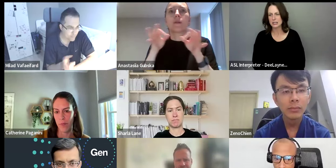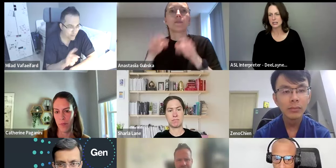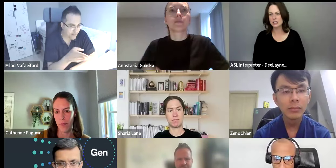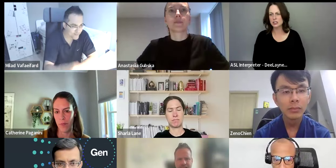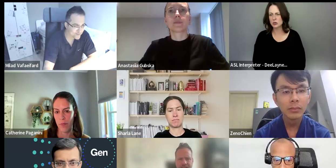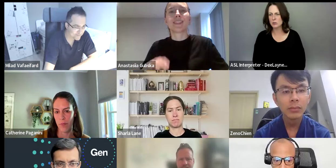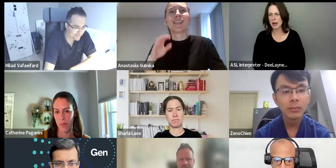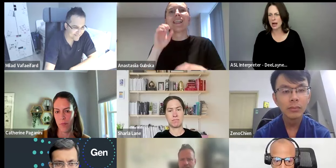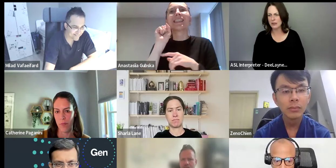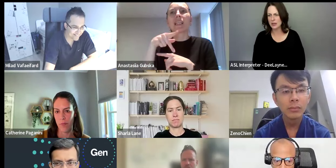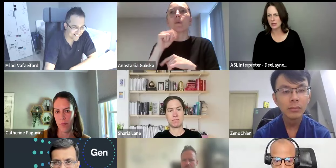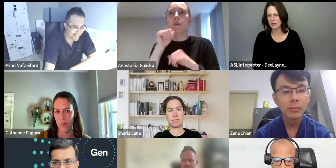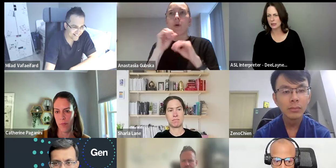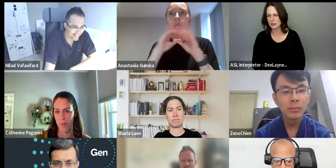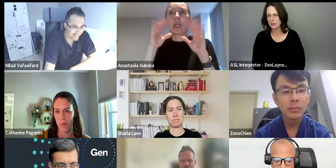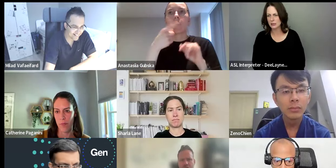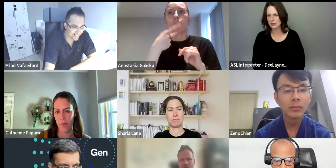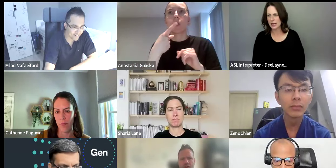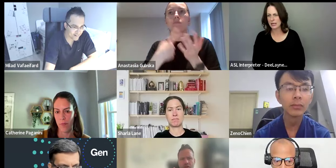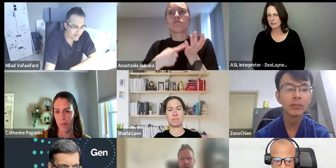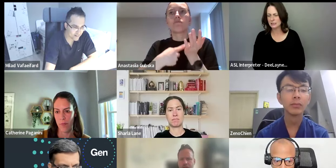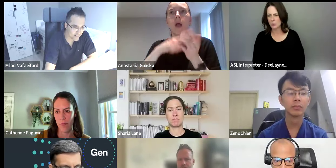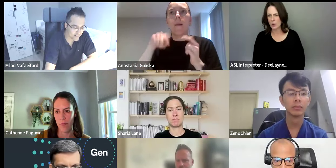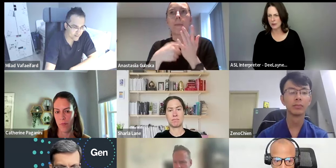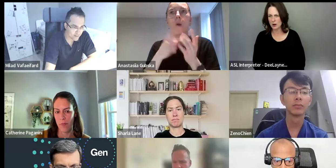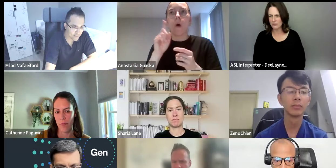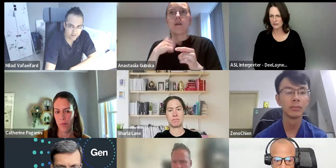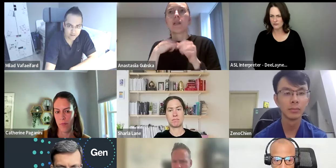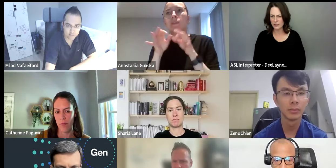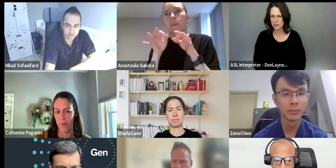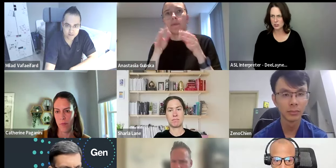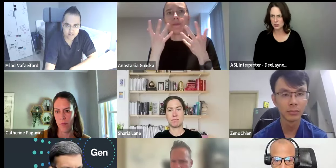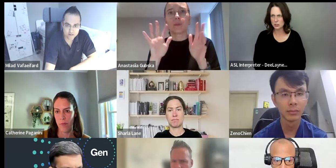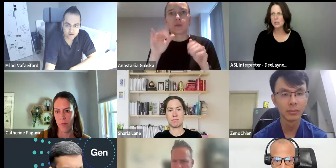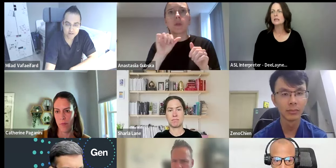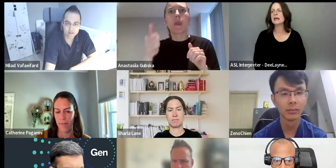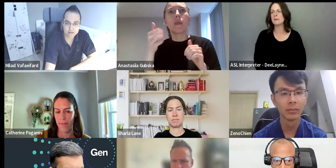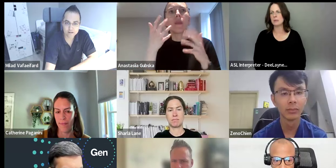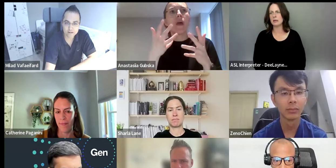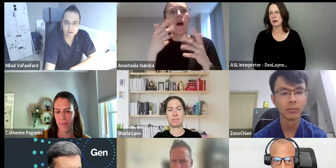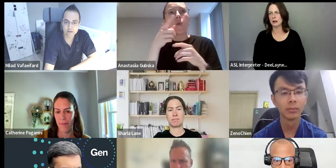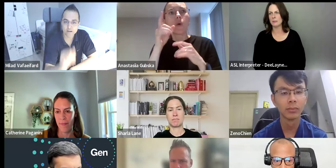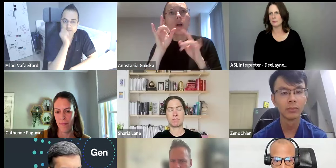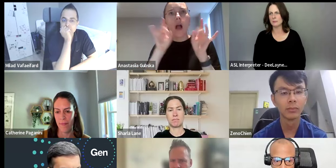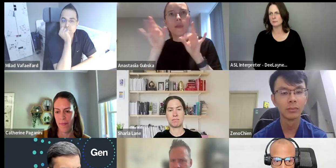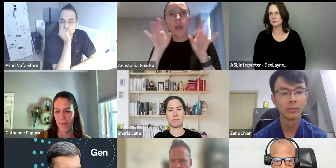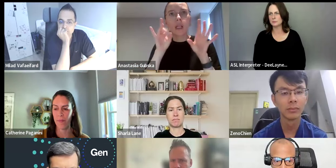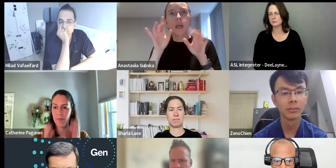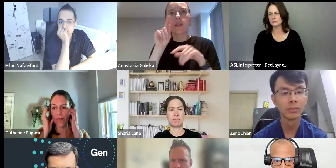Thank you. Yeah, Zoom, I think, has a webinar feature. Yeah, maybe